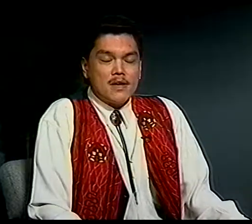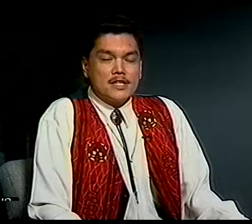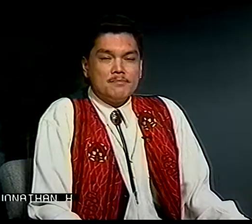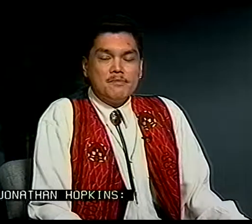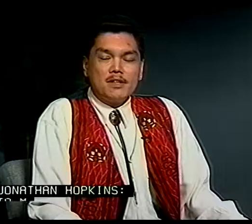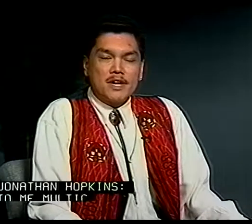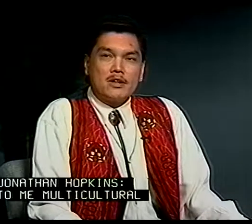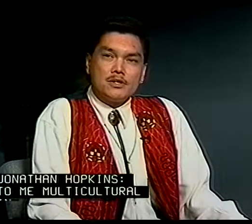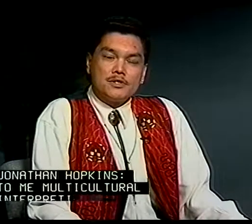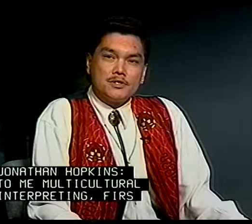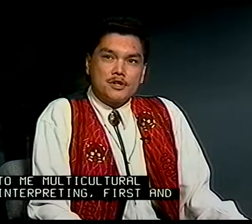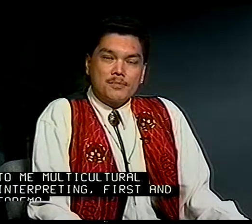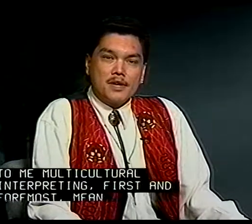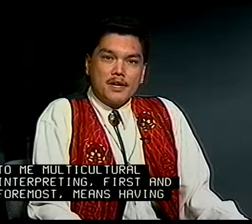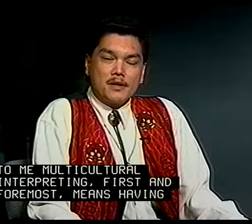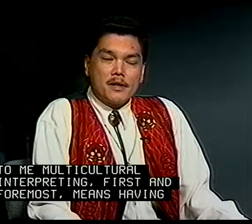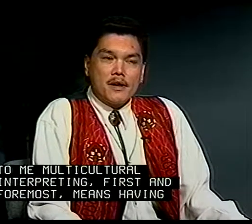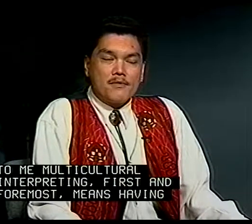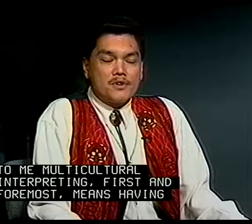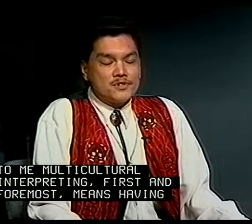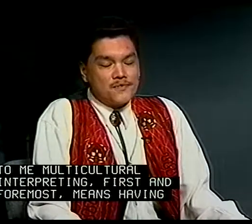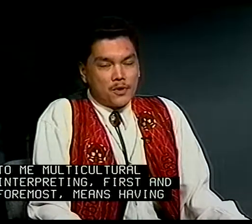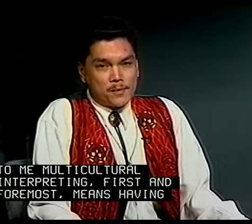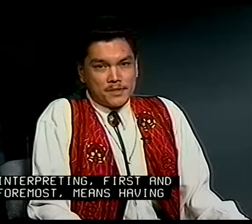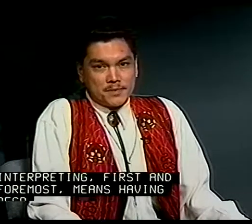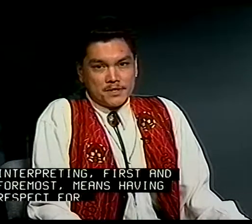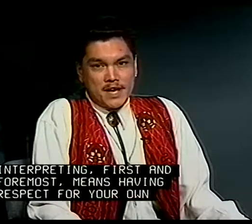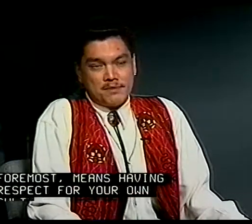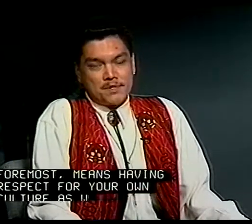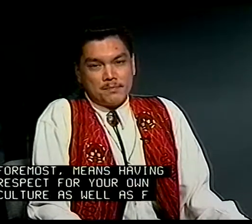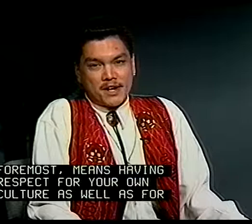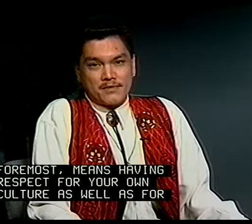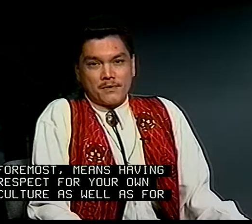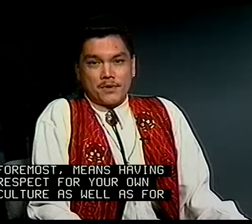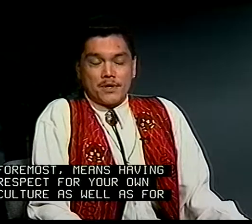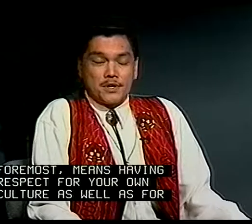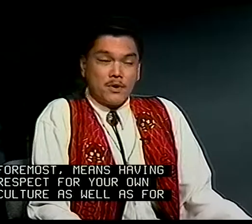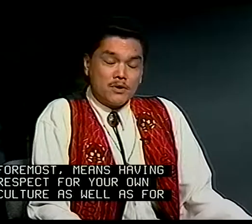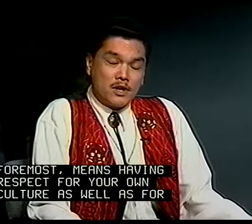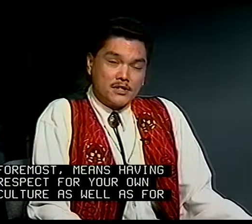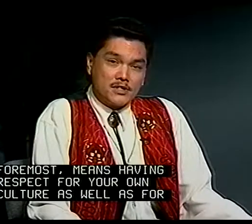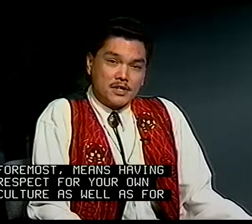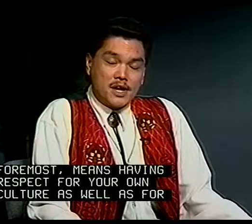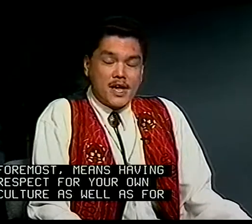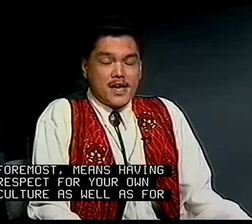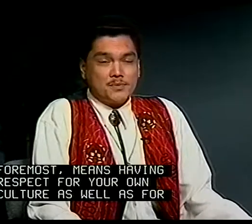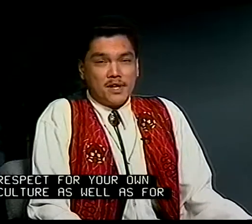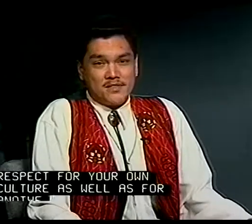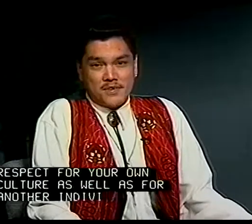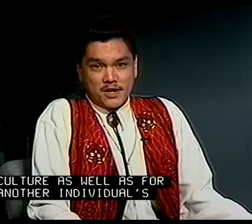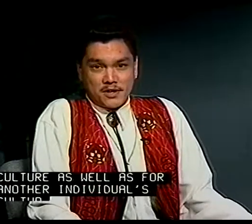To me, multicultural interpreting, first and foremost, means having respect for your own culture as well as for another